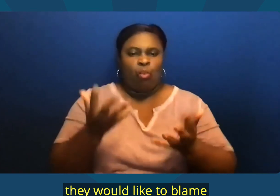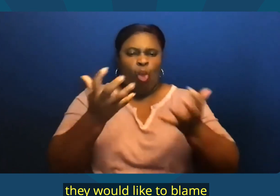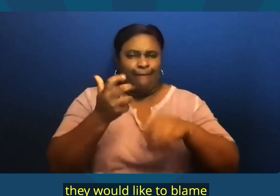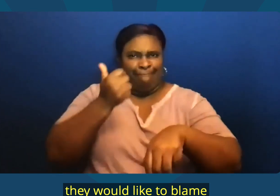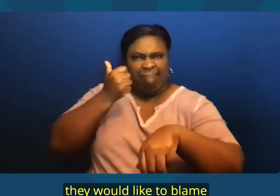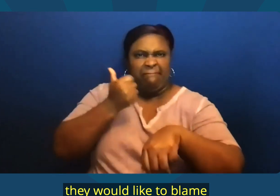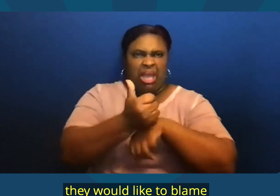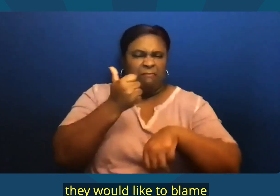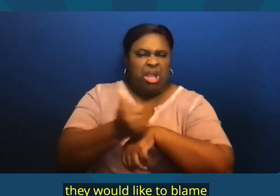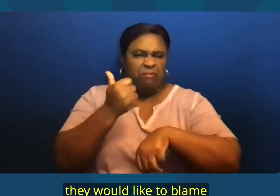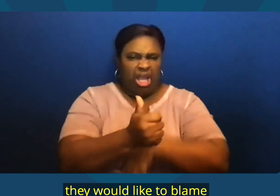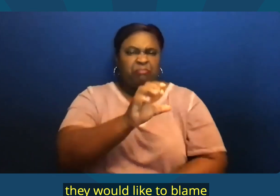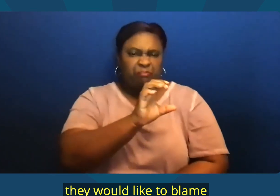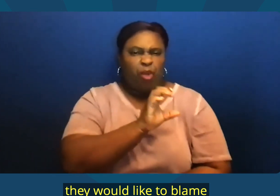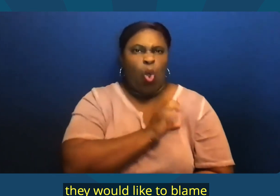all police,